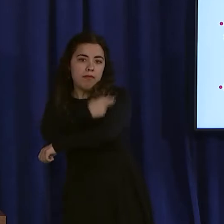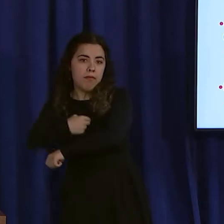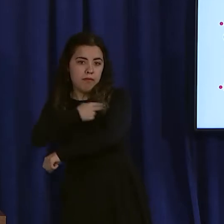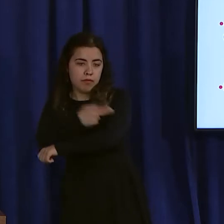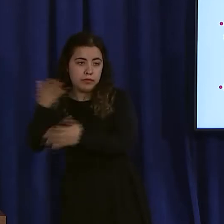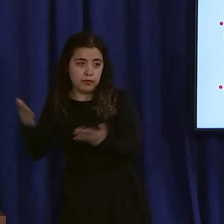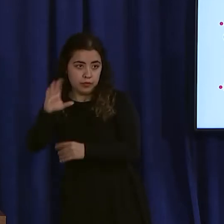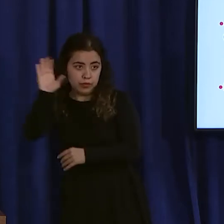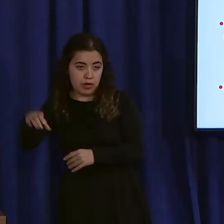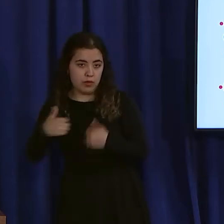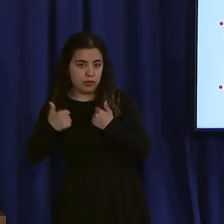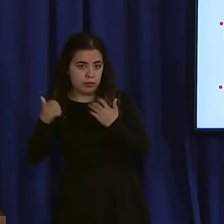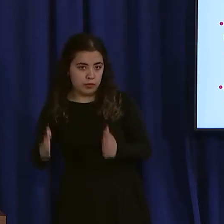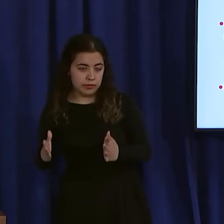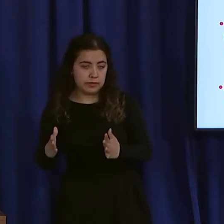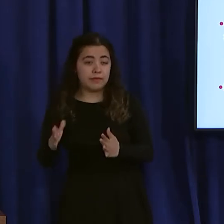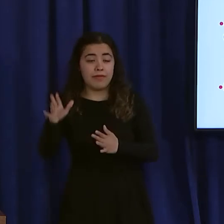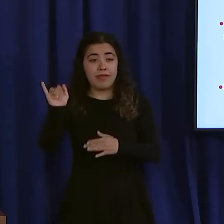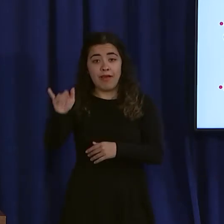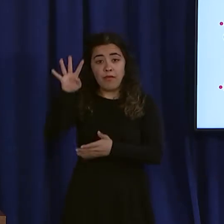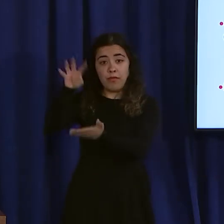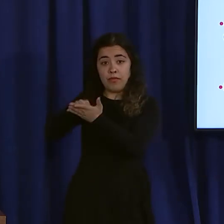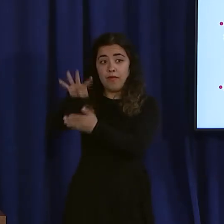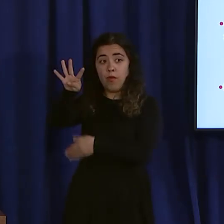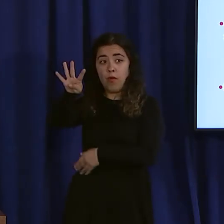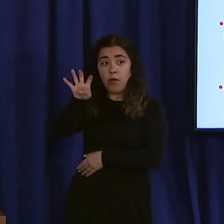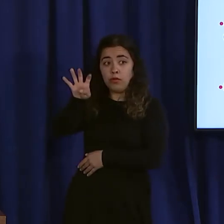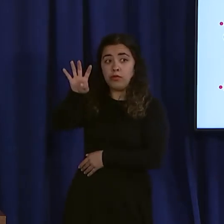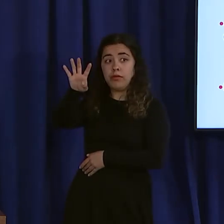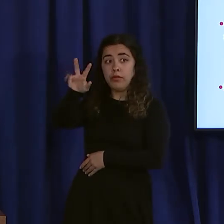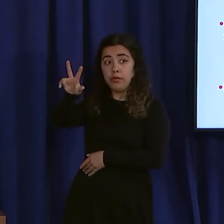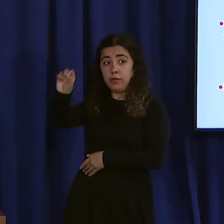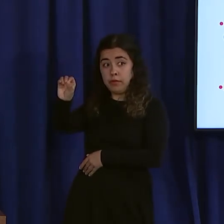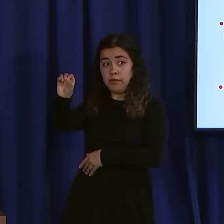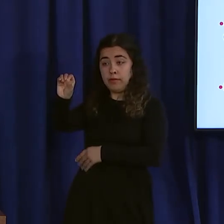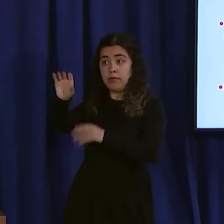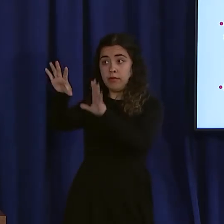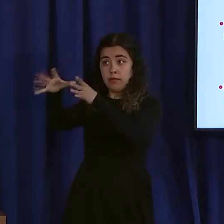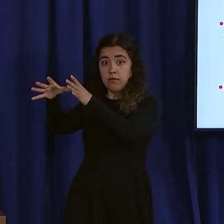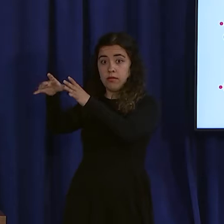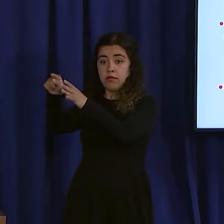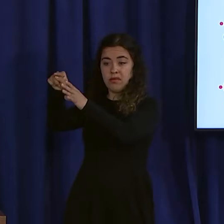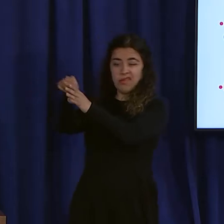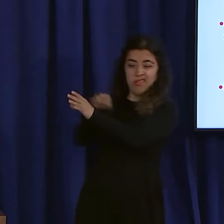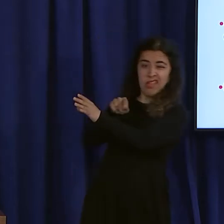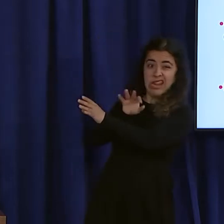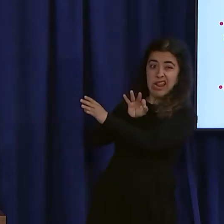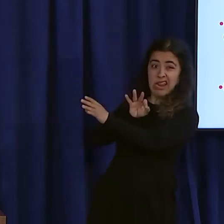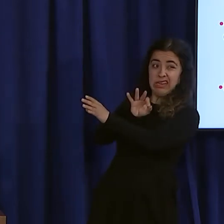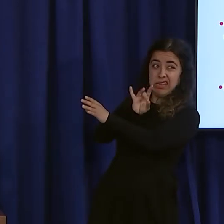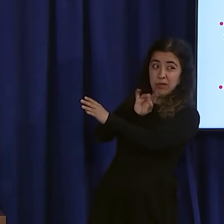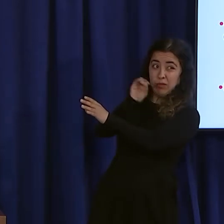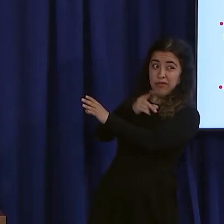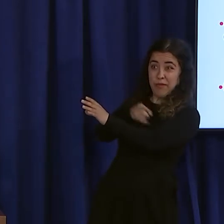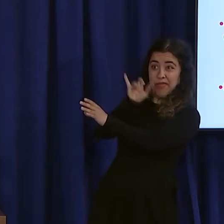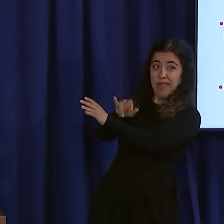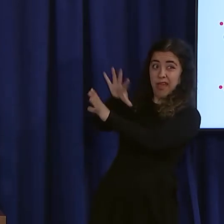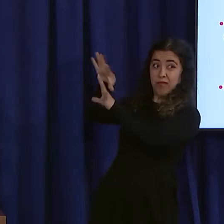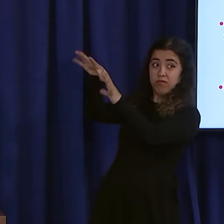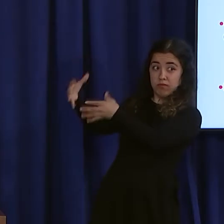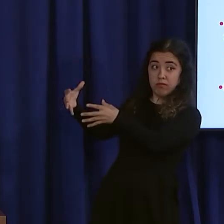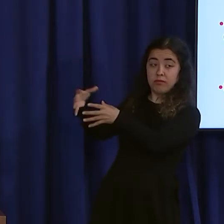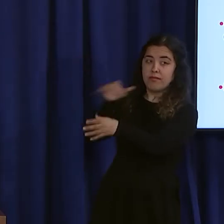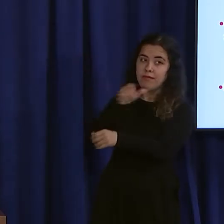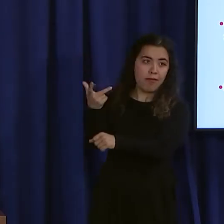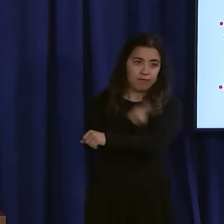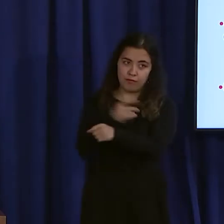98% of those hospitalizations were in people who were not fully vaccinated. Similarly, since January 17,